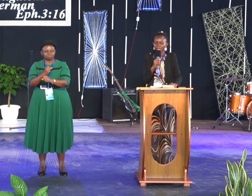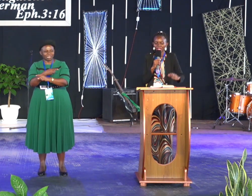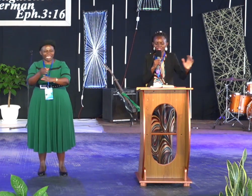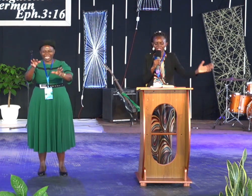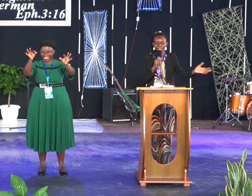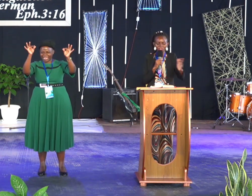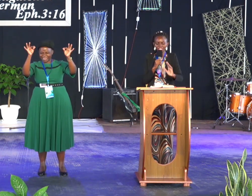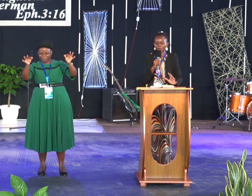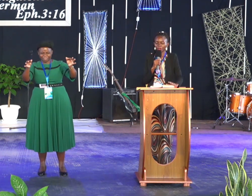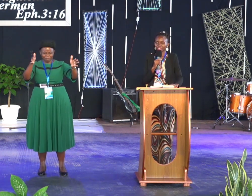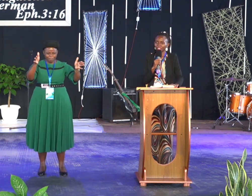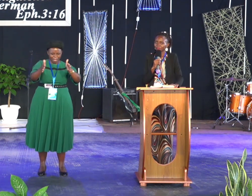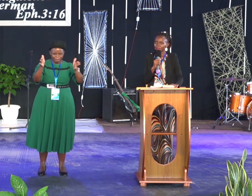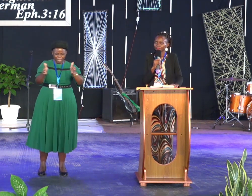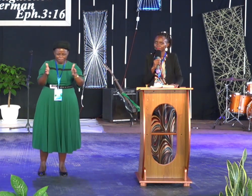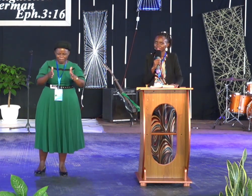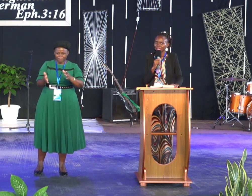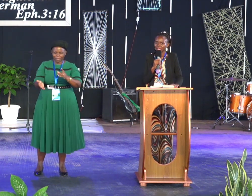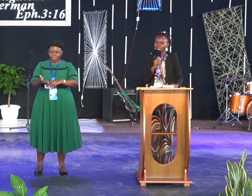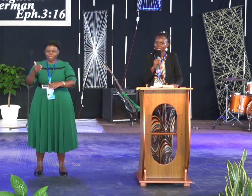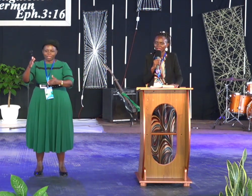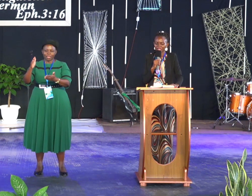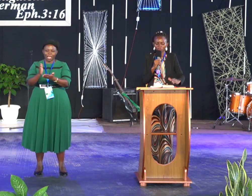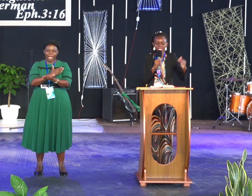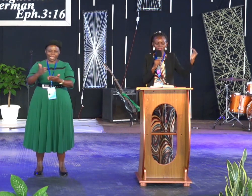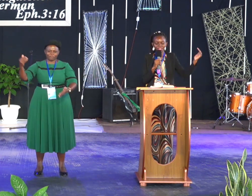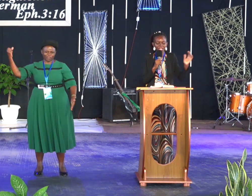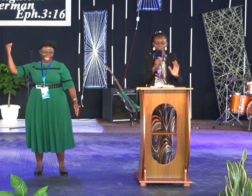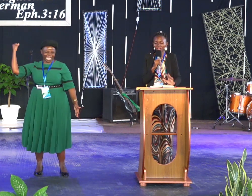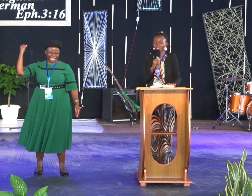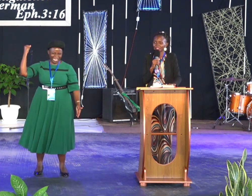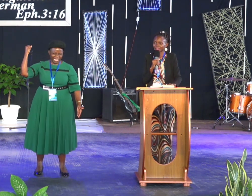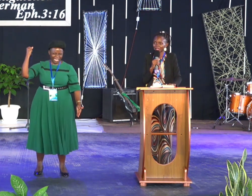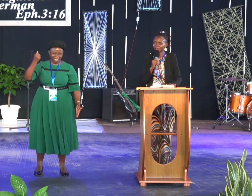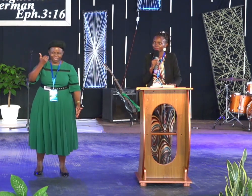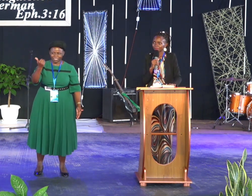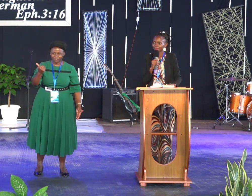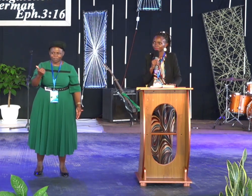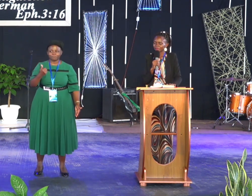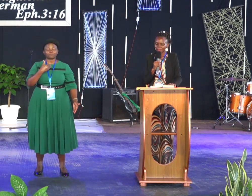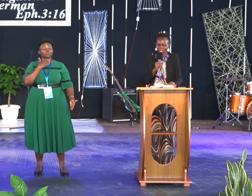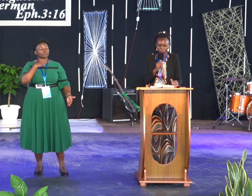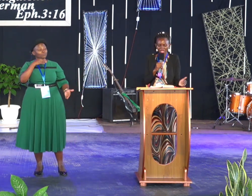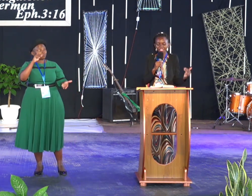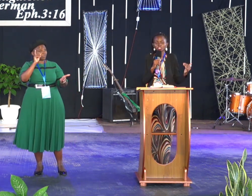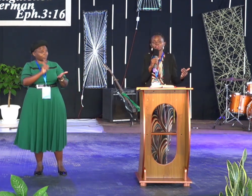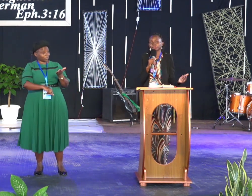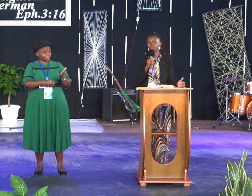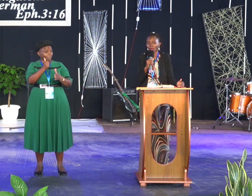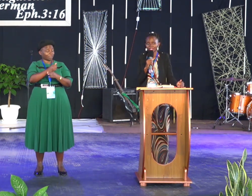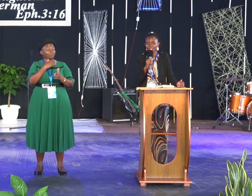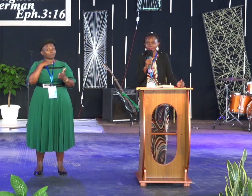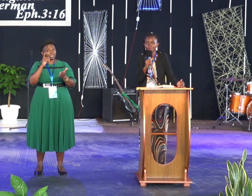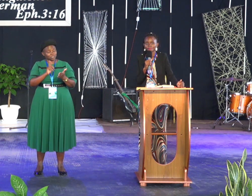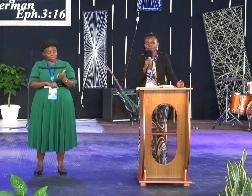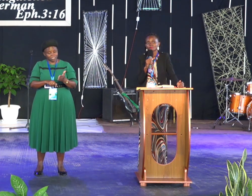kola. And did every ceremony. Najja yakasafu mito omwana. And got out the knife to cut. Ngayagala kutukiriza ki. Wanting to fulfill